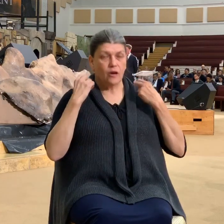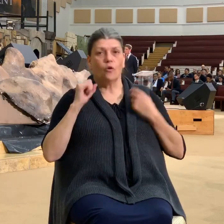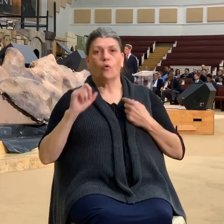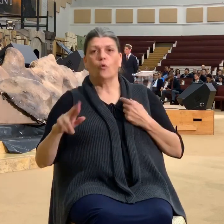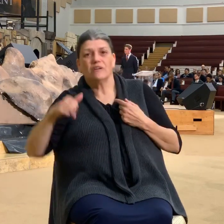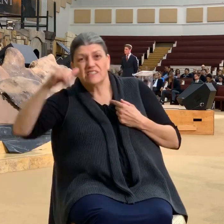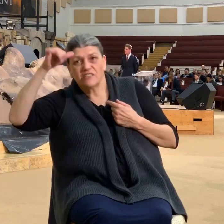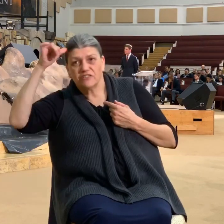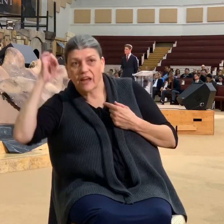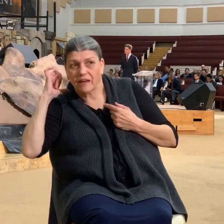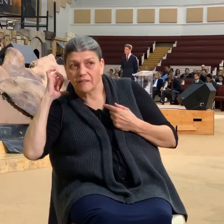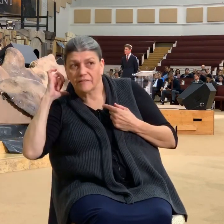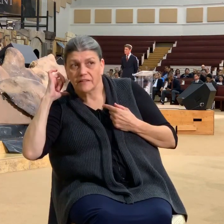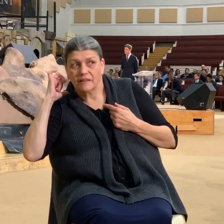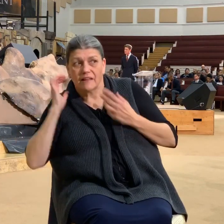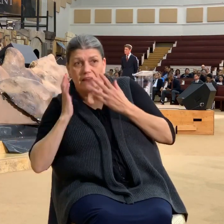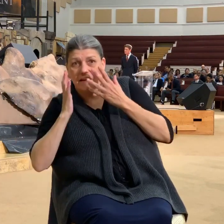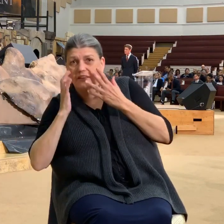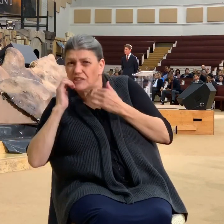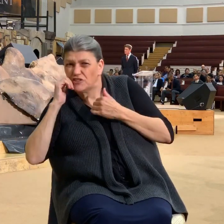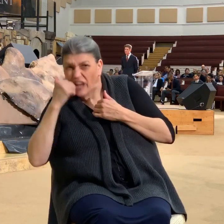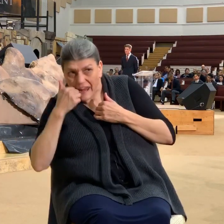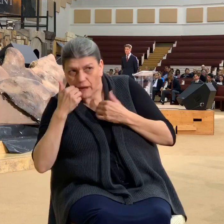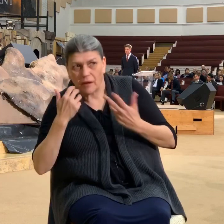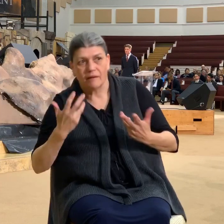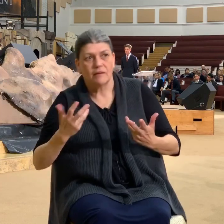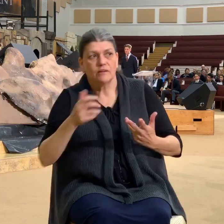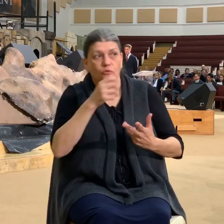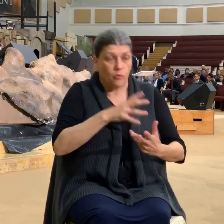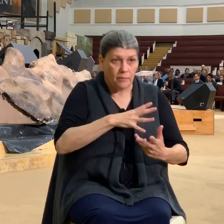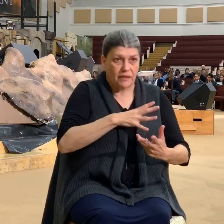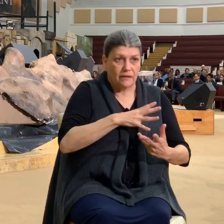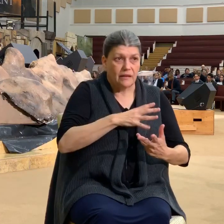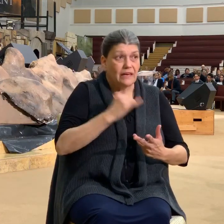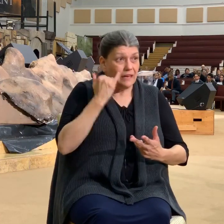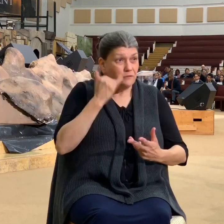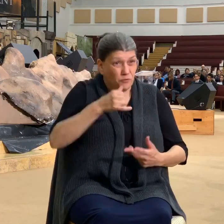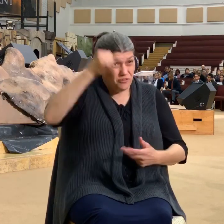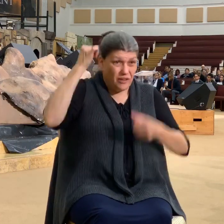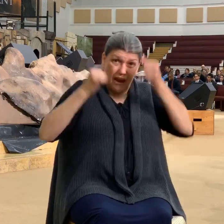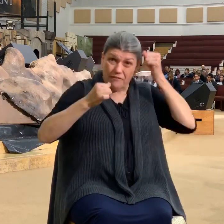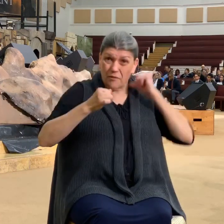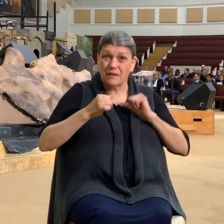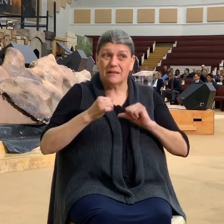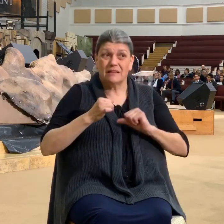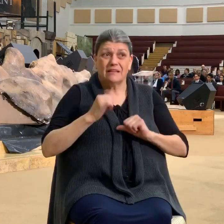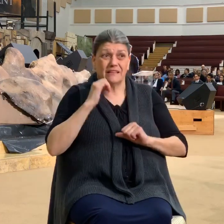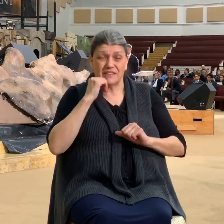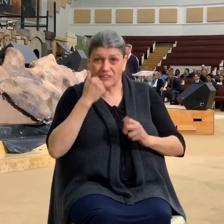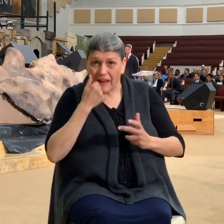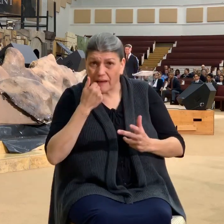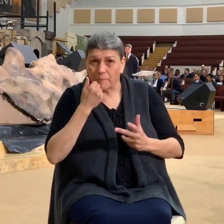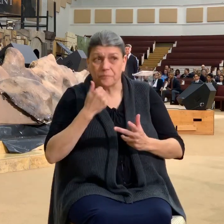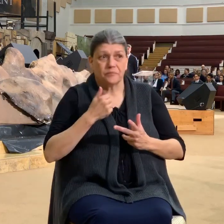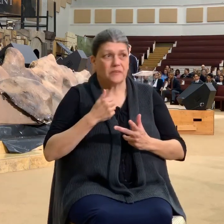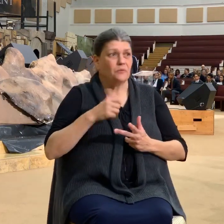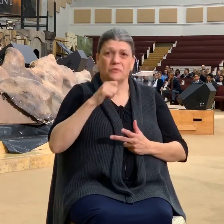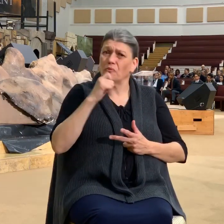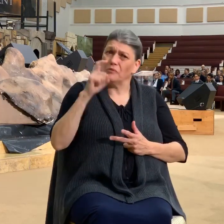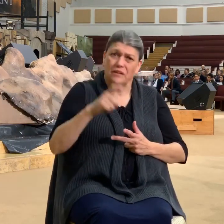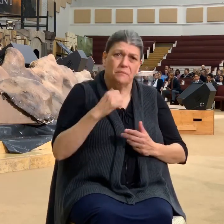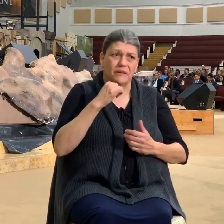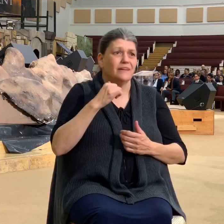What he's saying is you know it's a shame for a woman to be shaven. And he said, women don't need to be shaven, they need to be